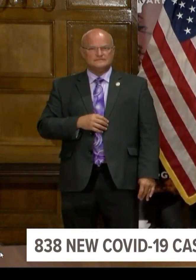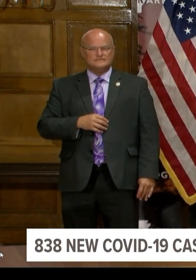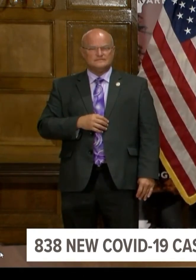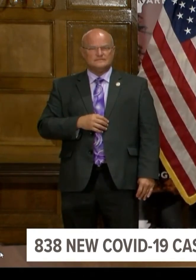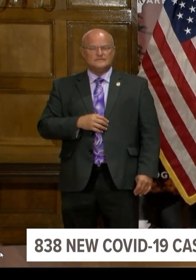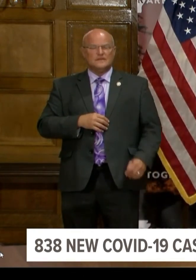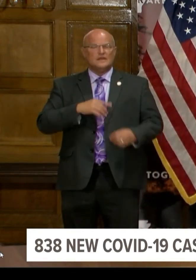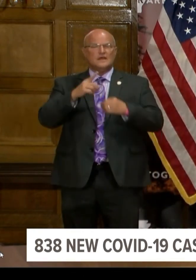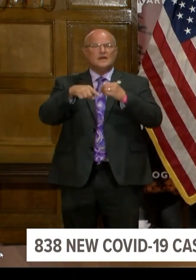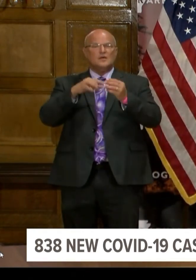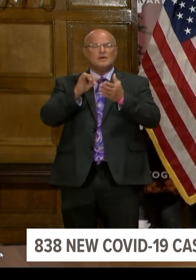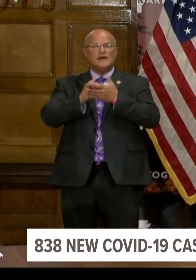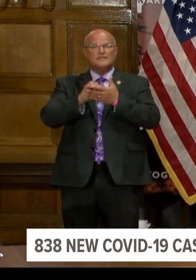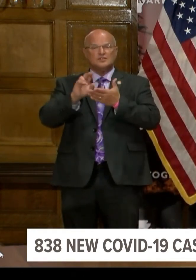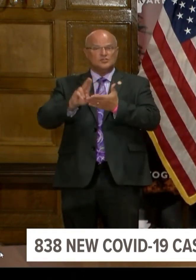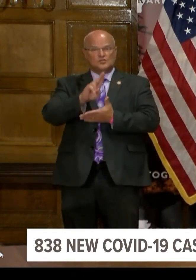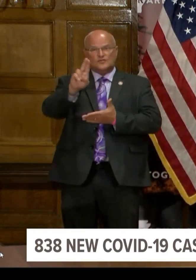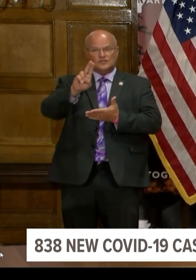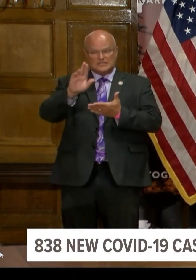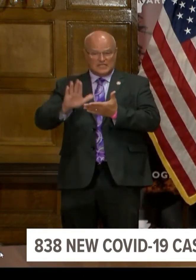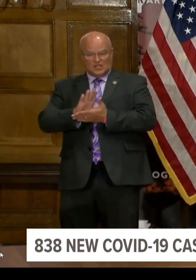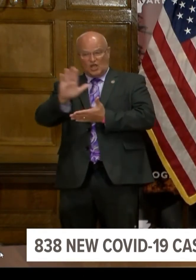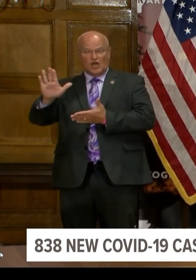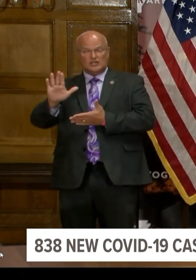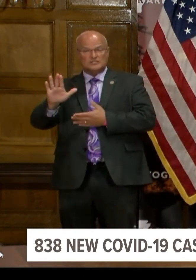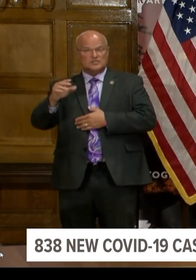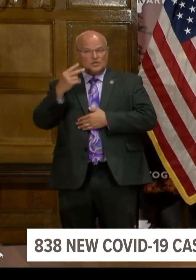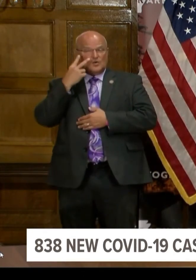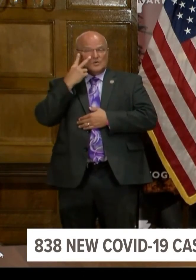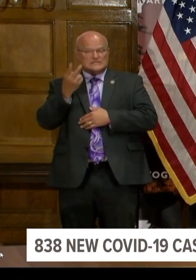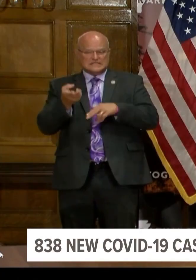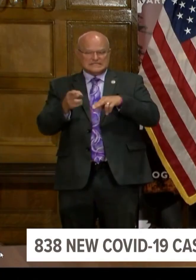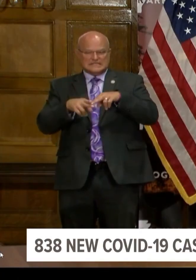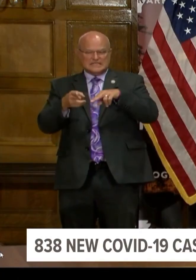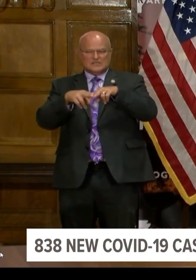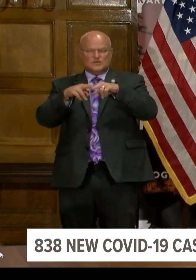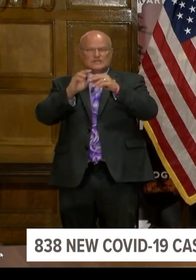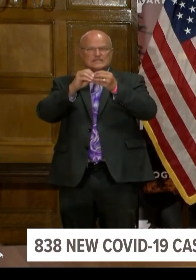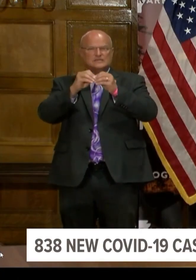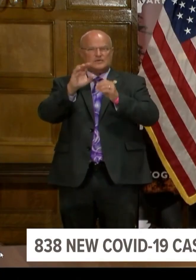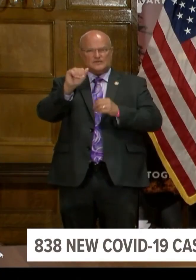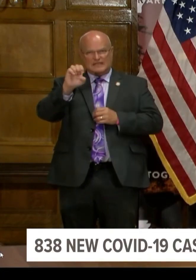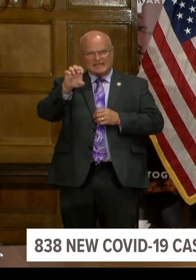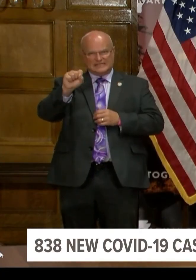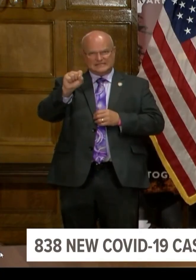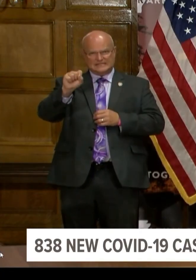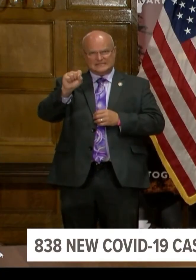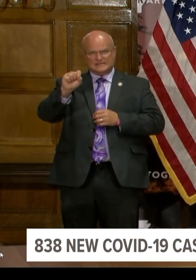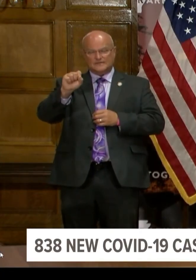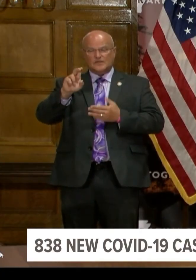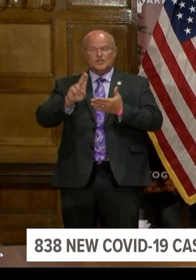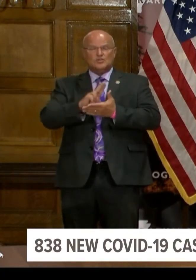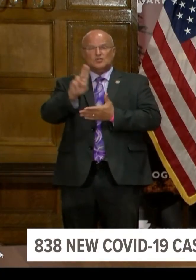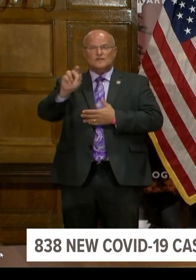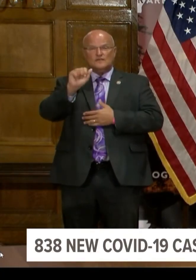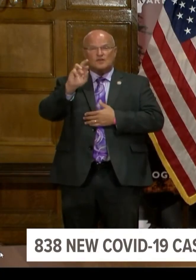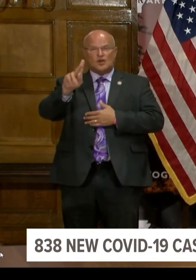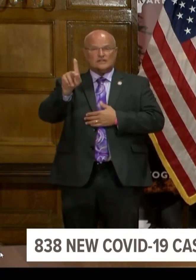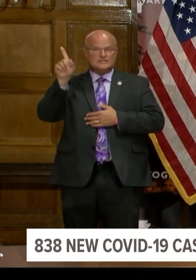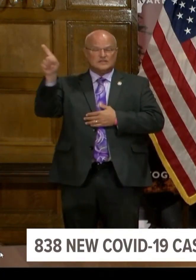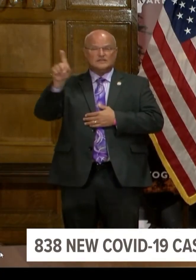So regarding the universities and colleges where we're seeing increased number of cases, University of Arkansas at